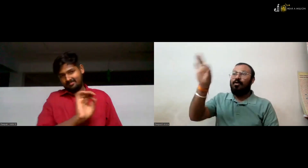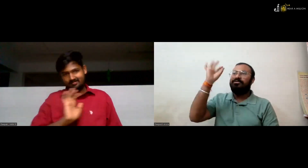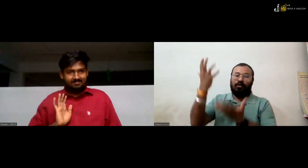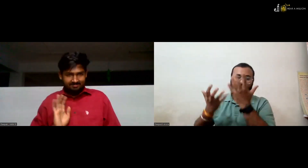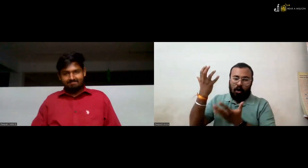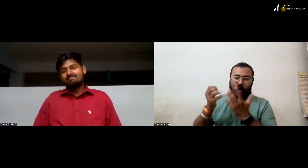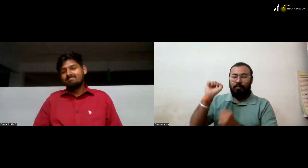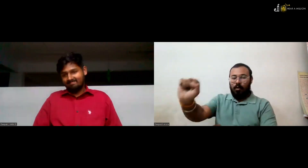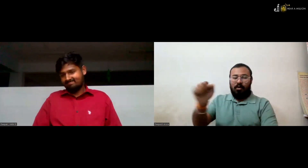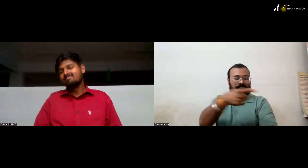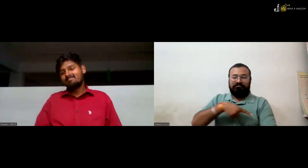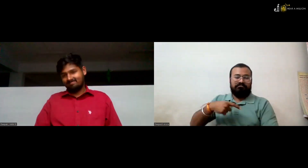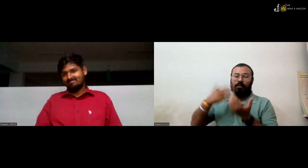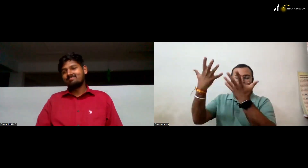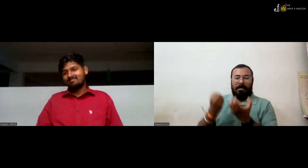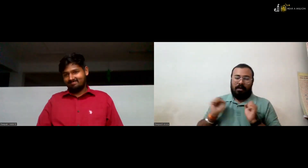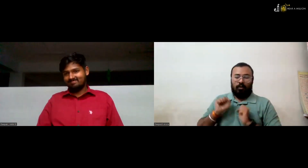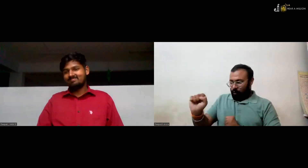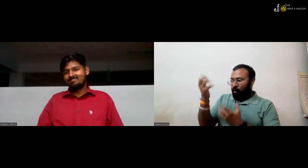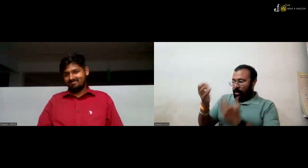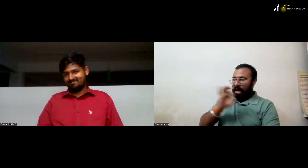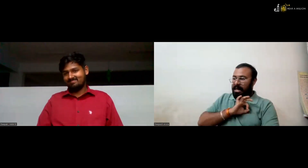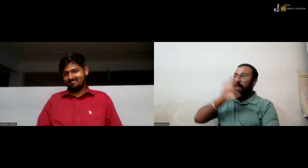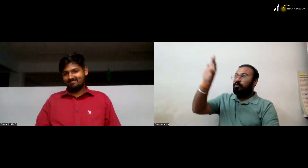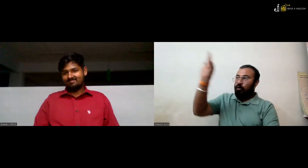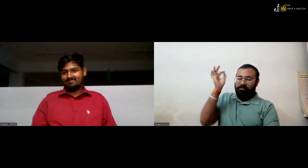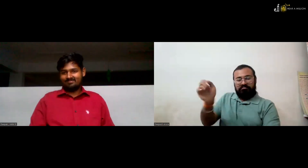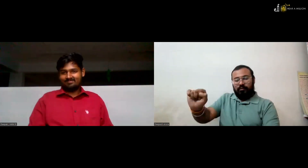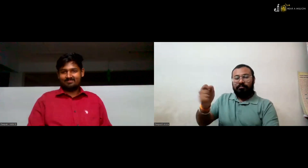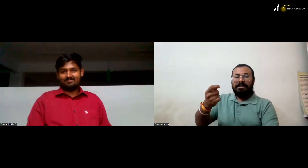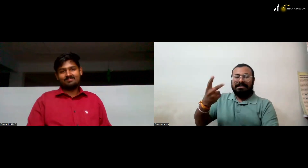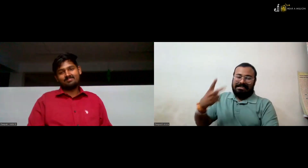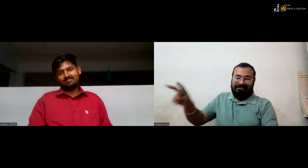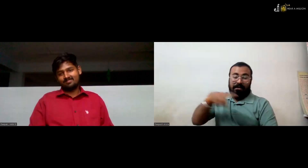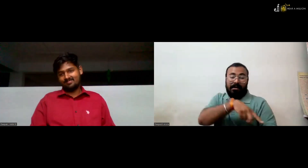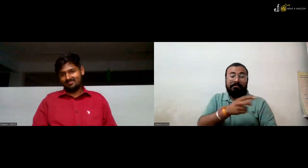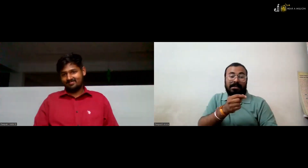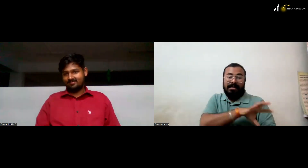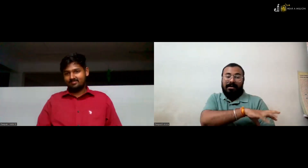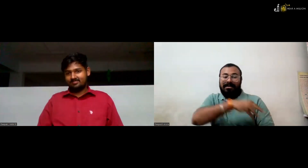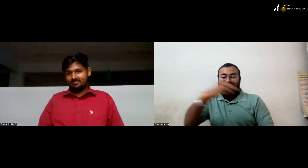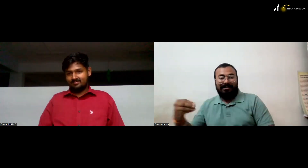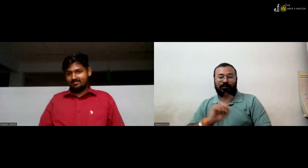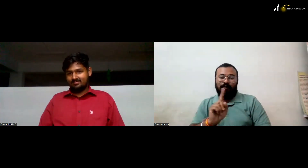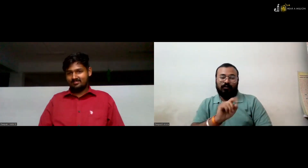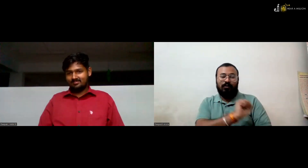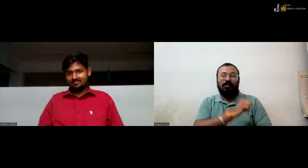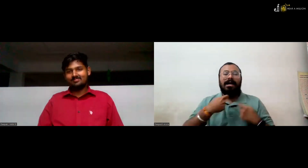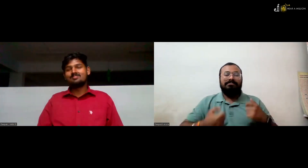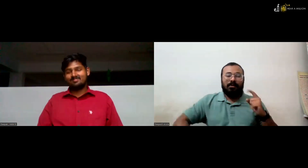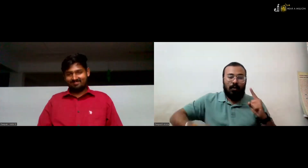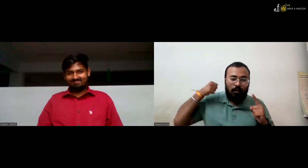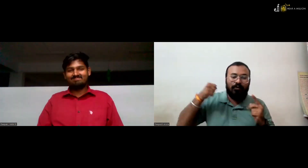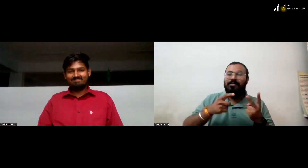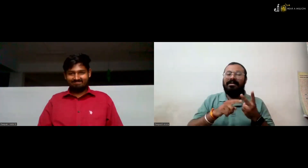like to buy something you want for yourself particularly, you can buy for that. Then